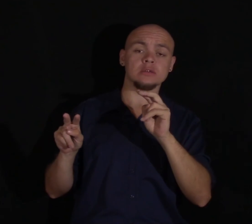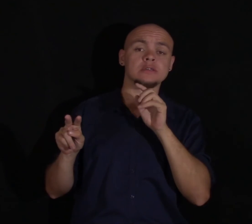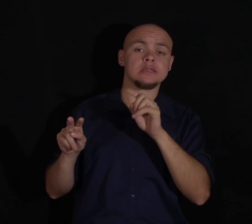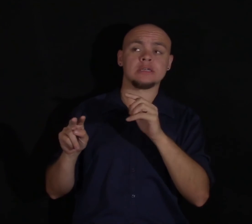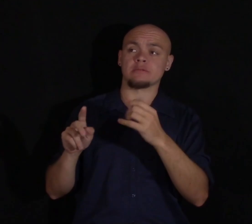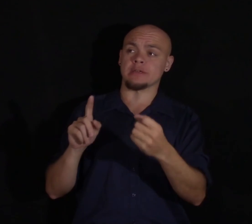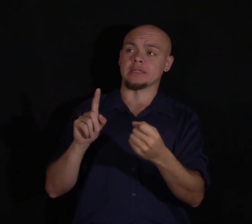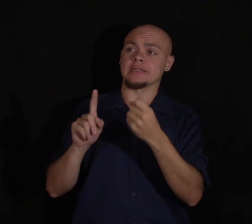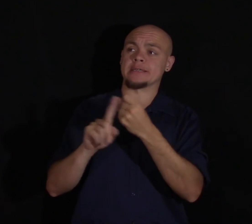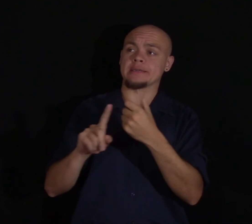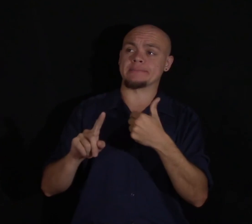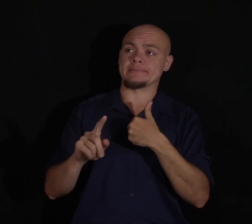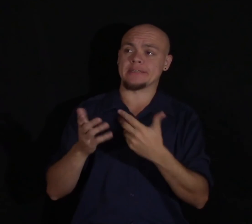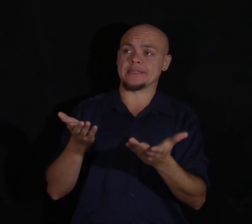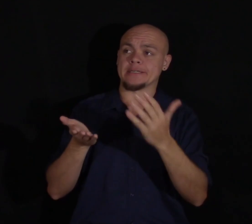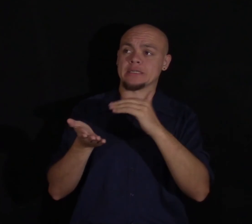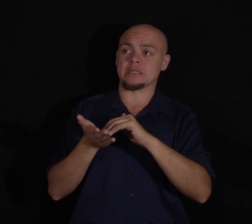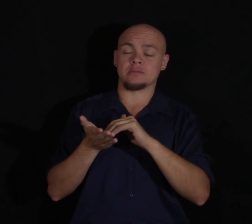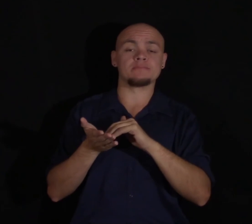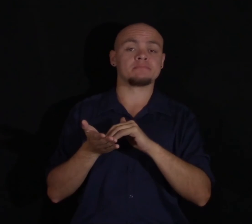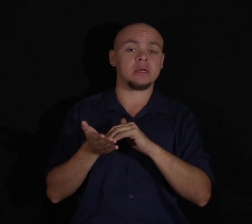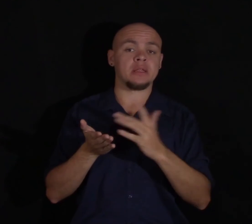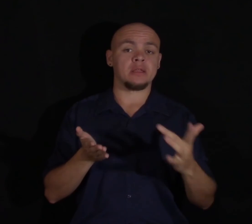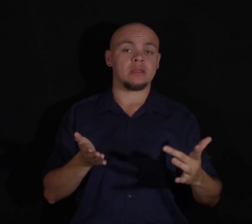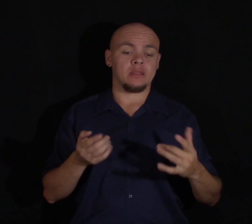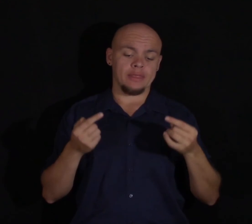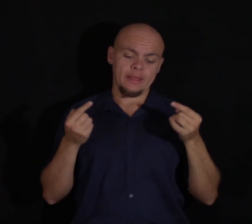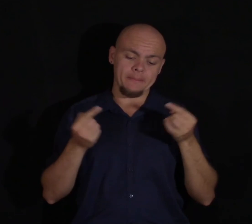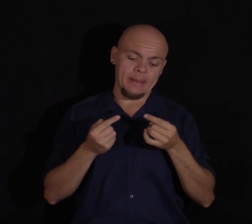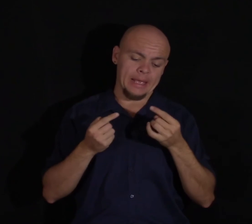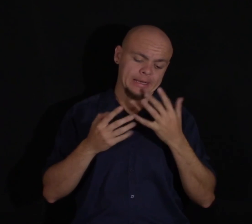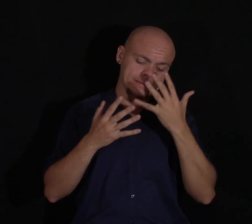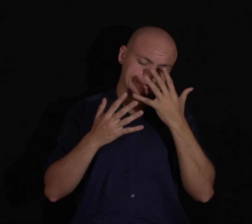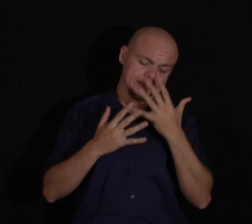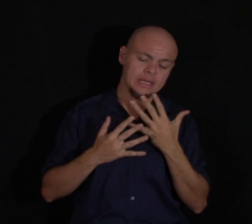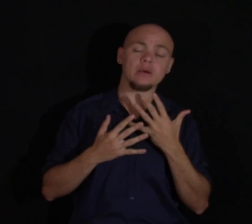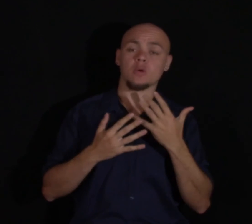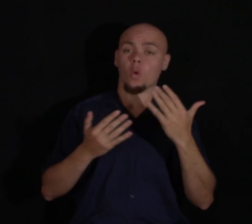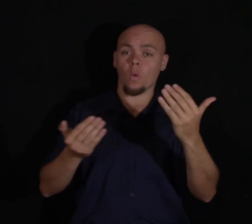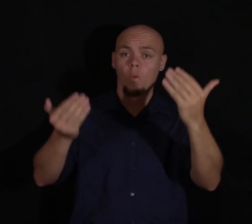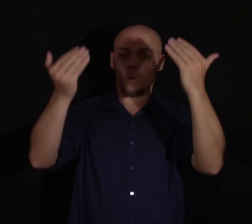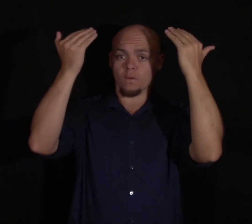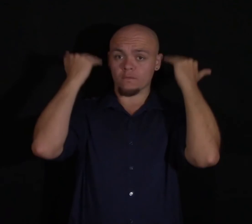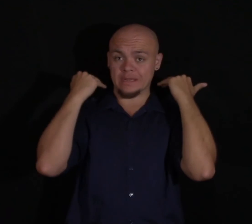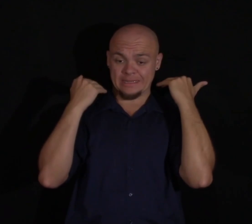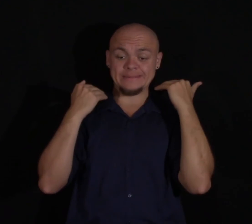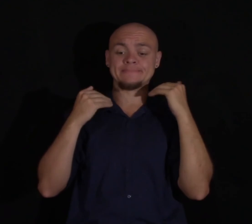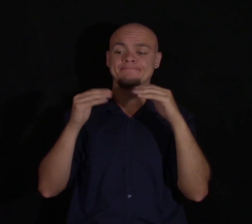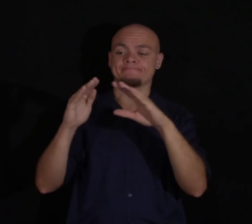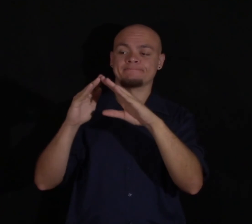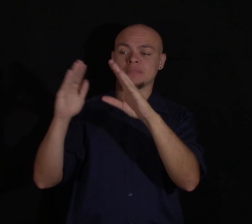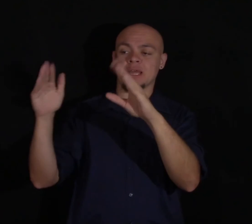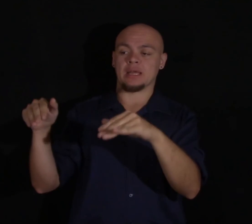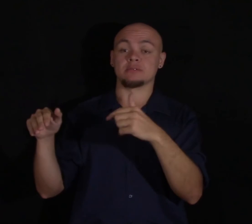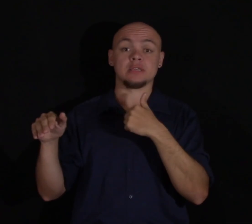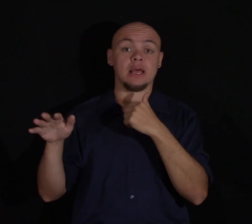when, overcome by pain and anguish, I quitted the cottage, and in the general